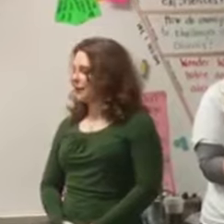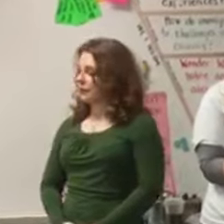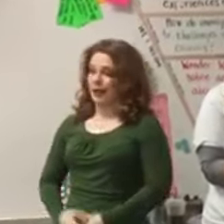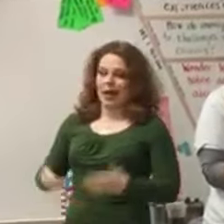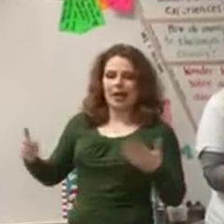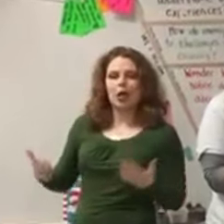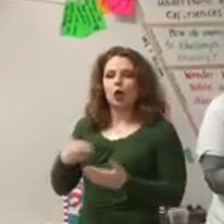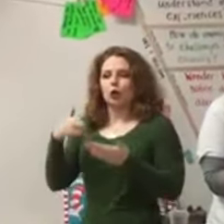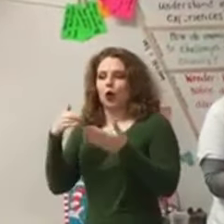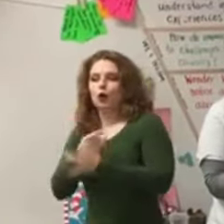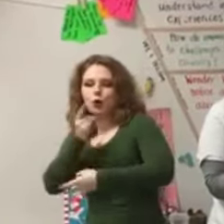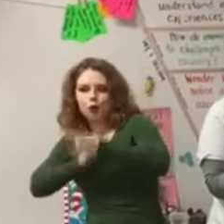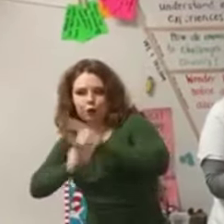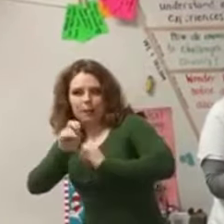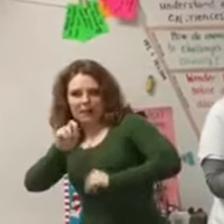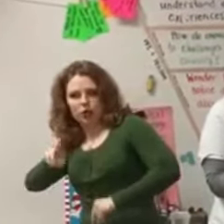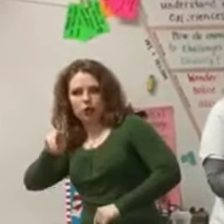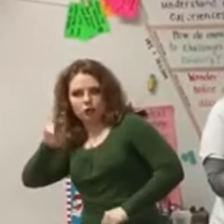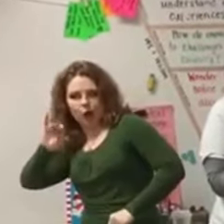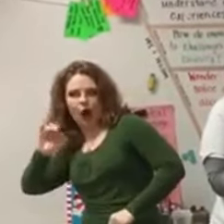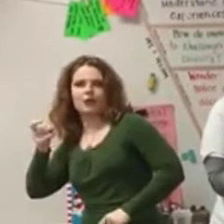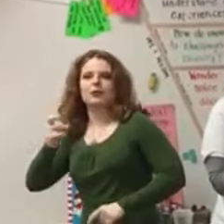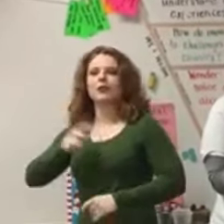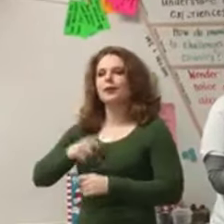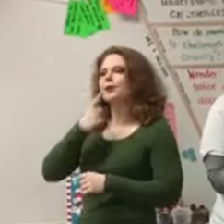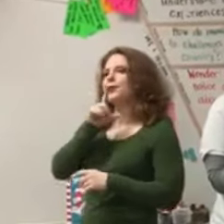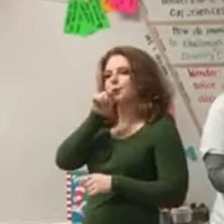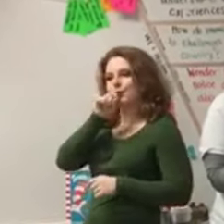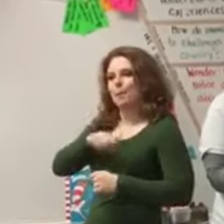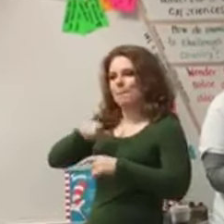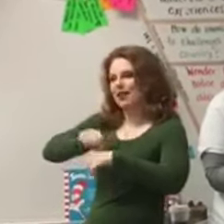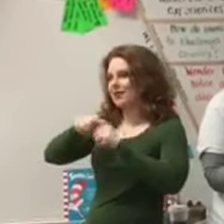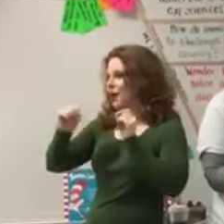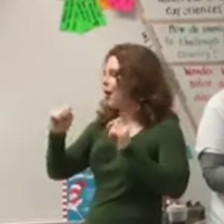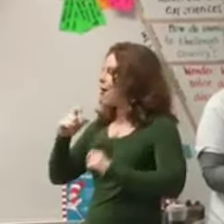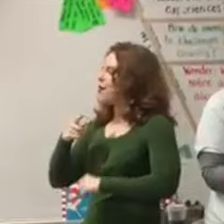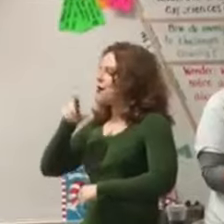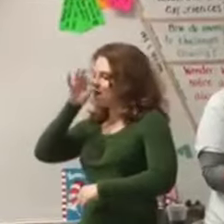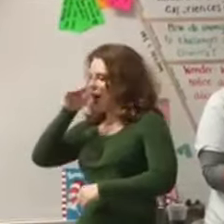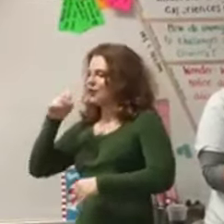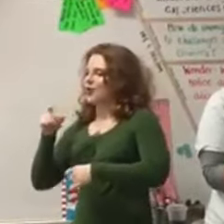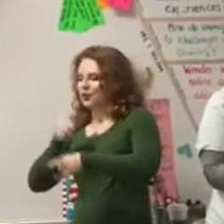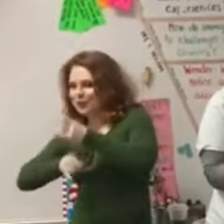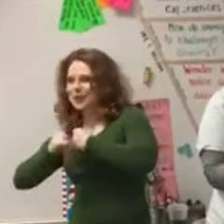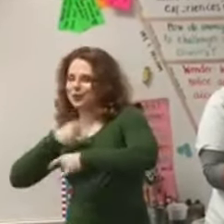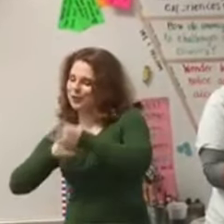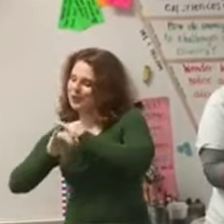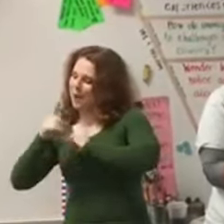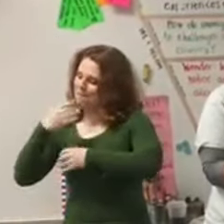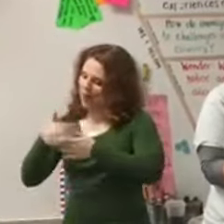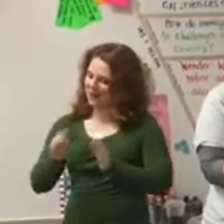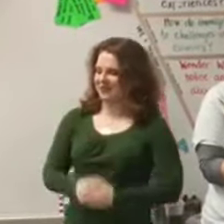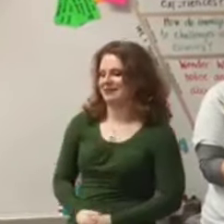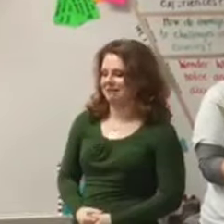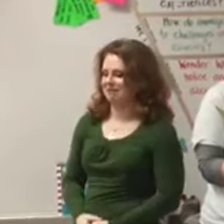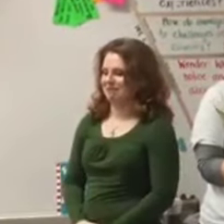And here's a new trick, Mr. Knox. Socks on chicks and chicks on box. Box on box on bricks on blocks. Bricks and blocks on knocks on